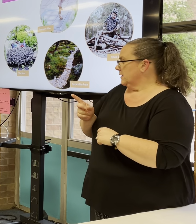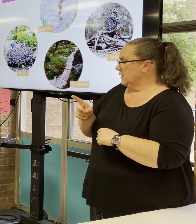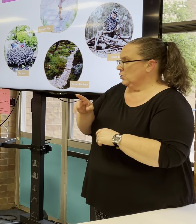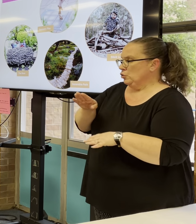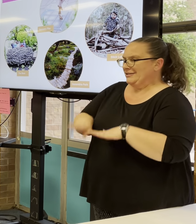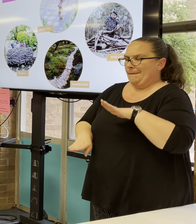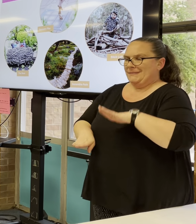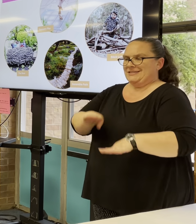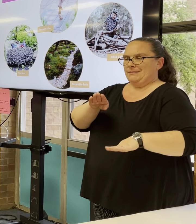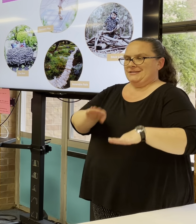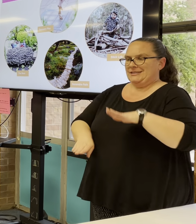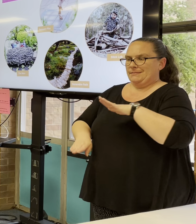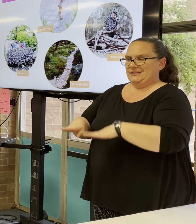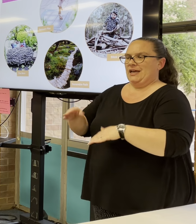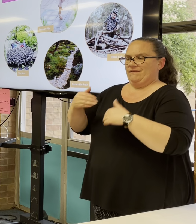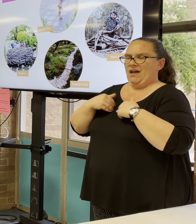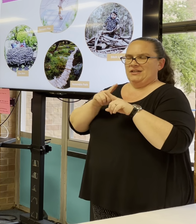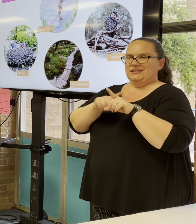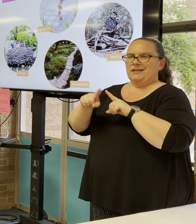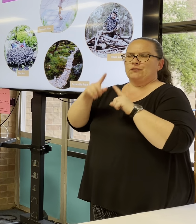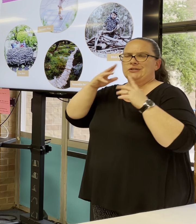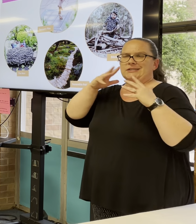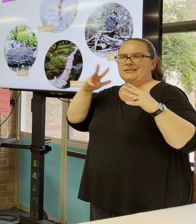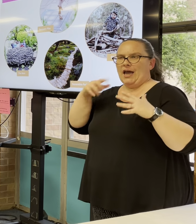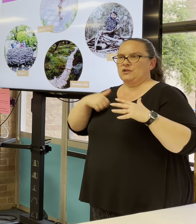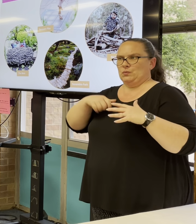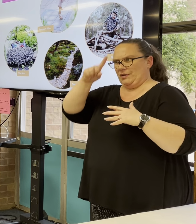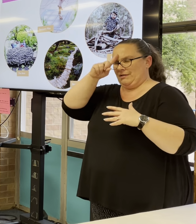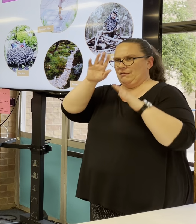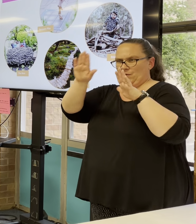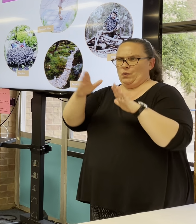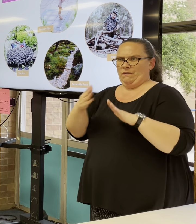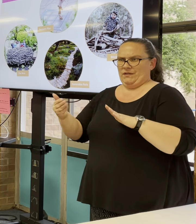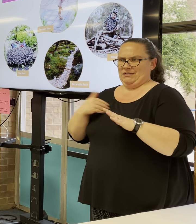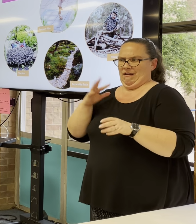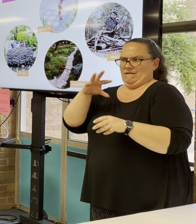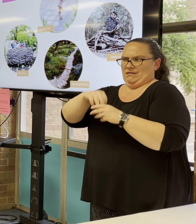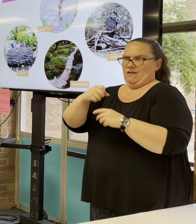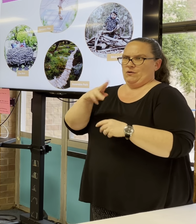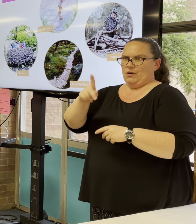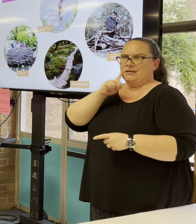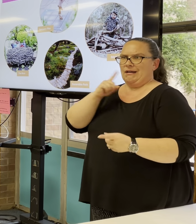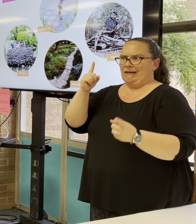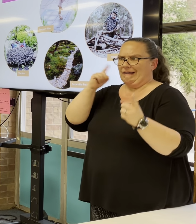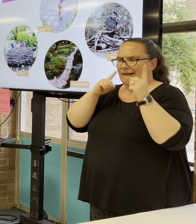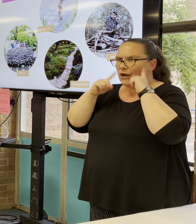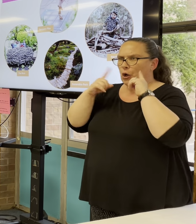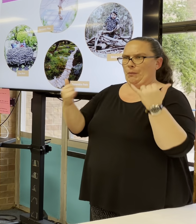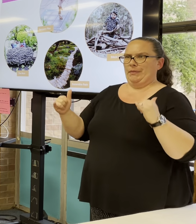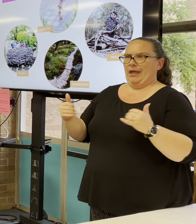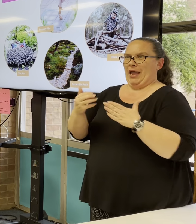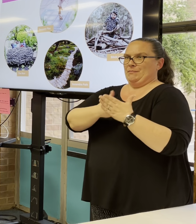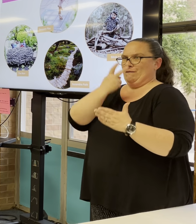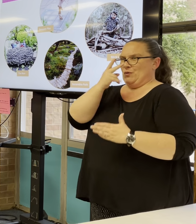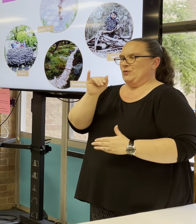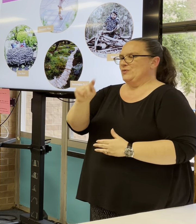step on and play specific notes. We think that's a wonderfully animating thing to have in a park, that you can actually hear play even before you see